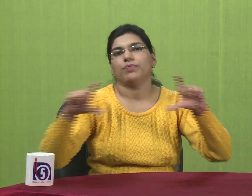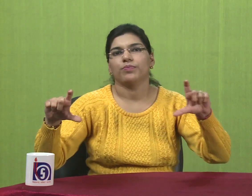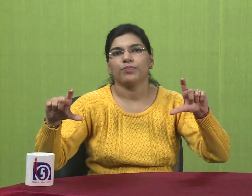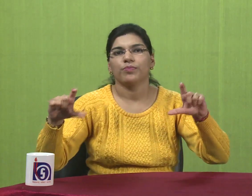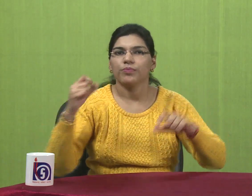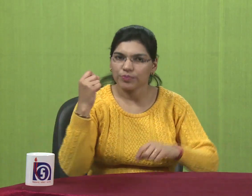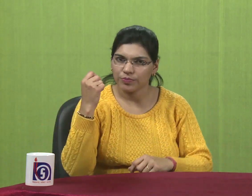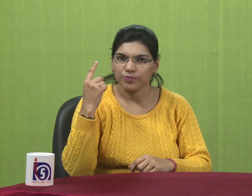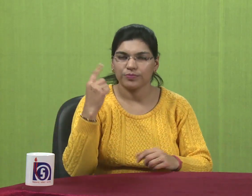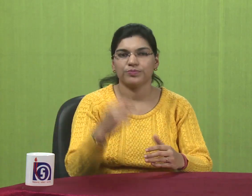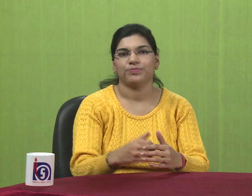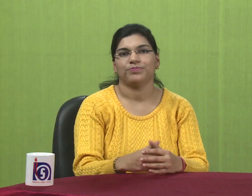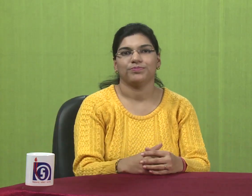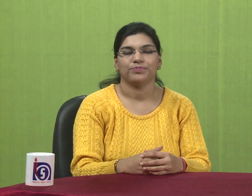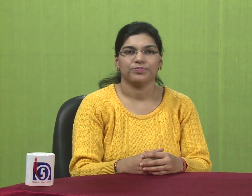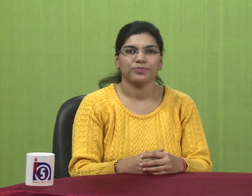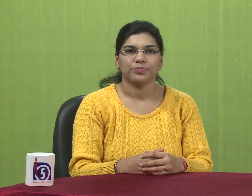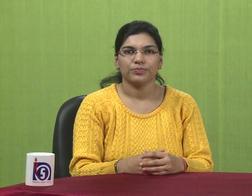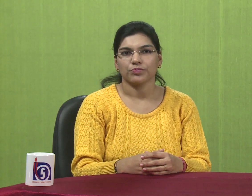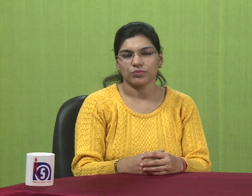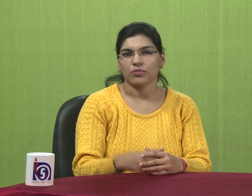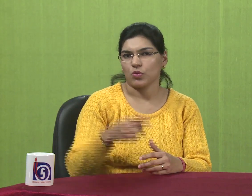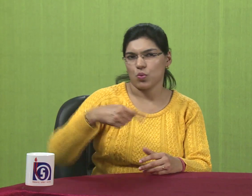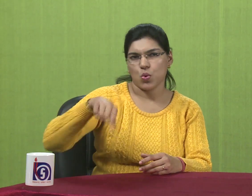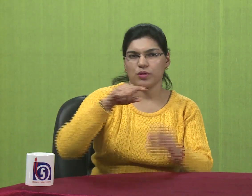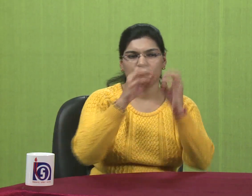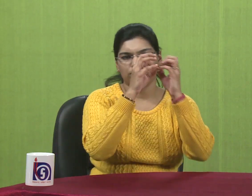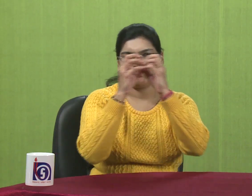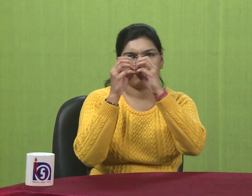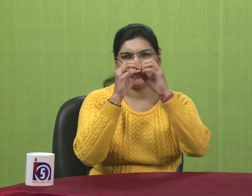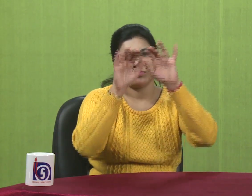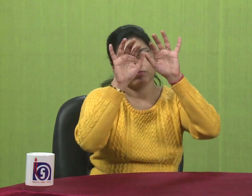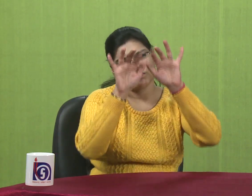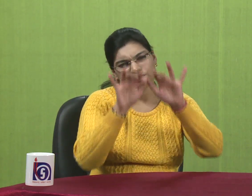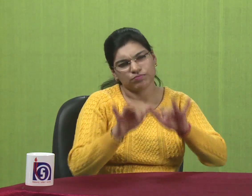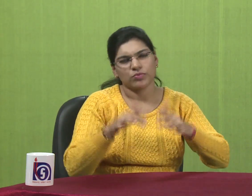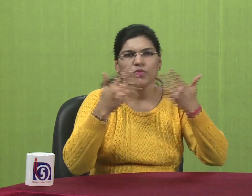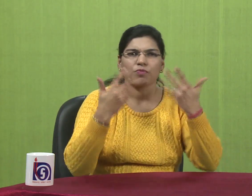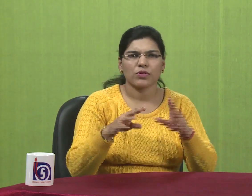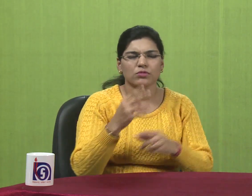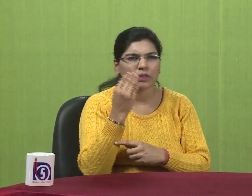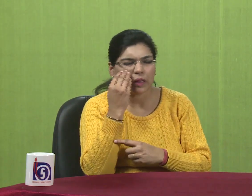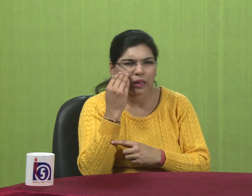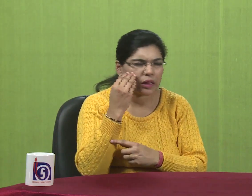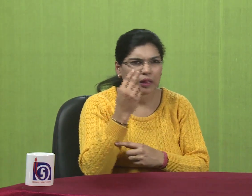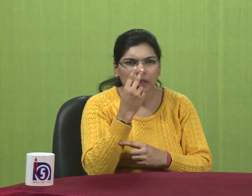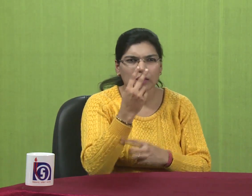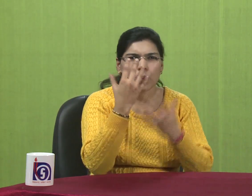Portrait and landscape. you all follow bullets